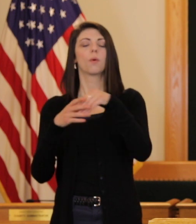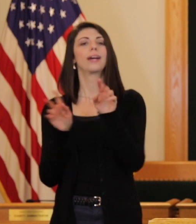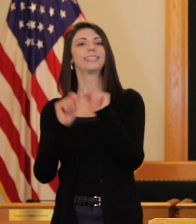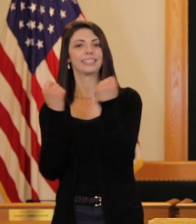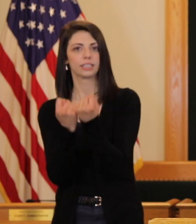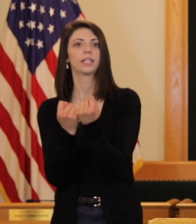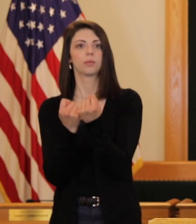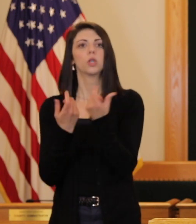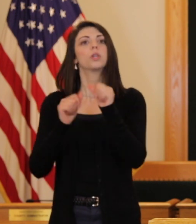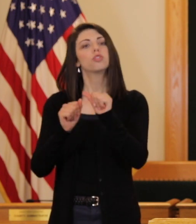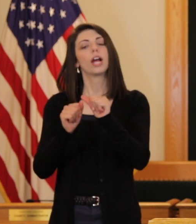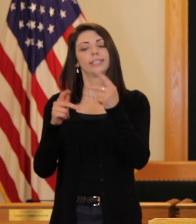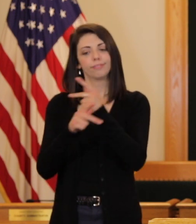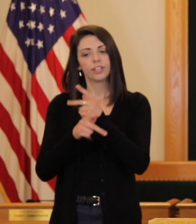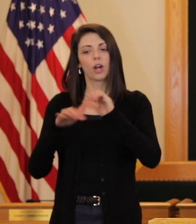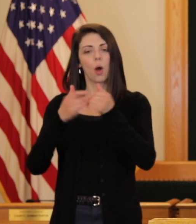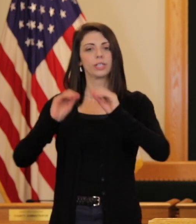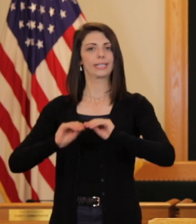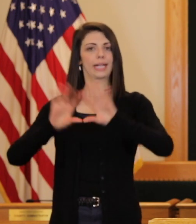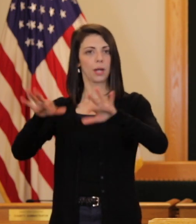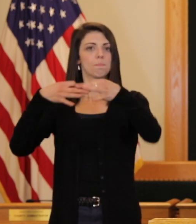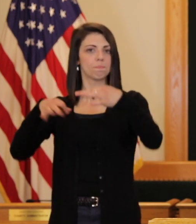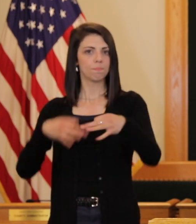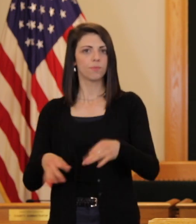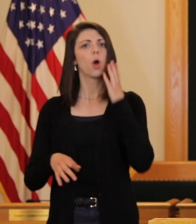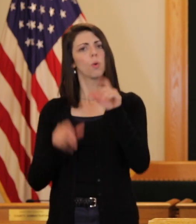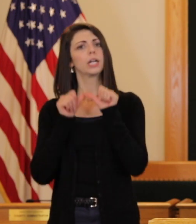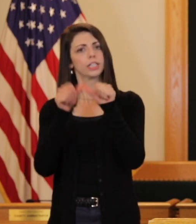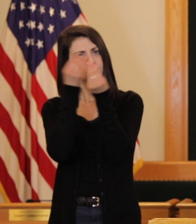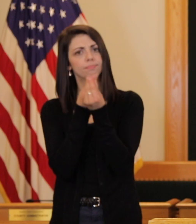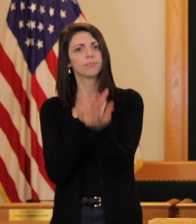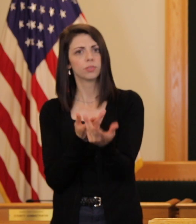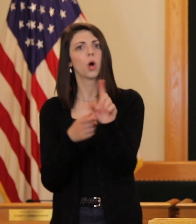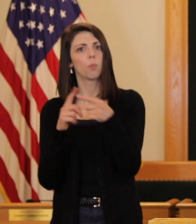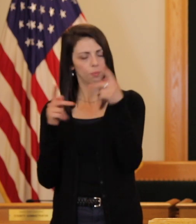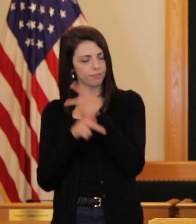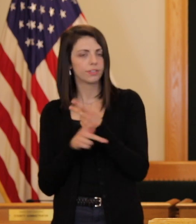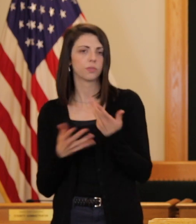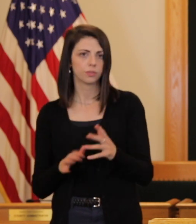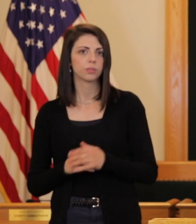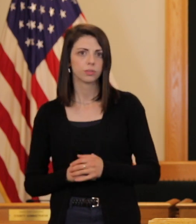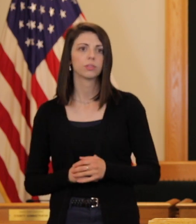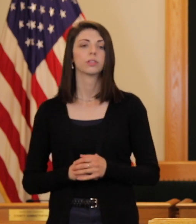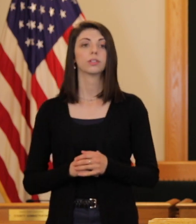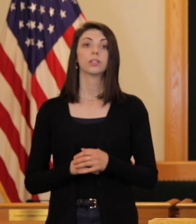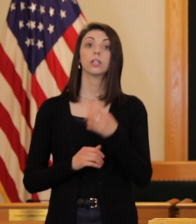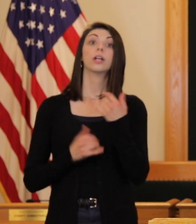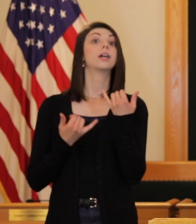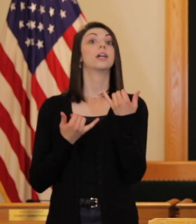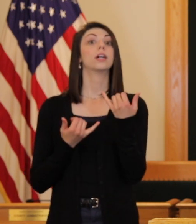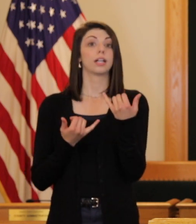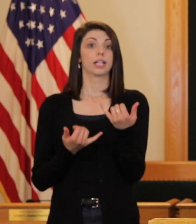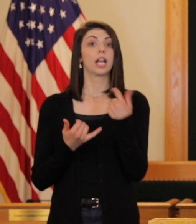We are working to clarify some of these directives, and we will continue to share information with you. For the latest guidance, I encourage you to